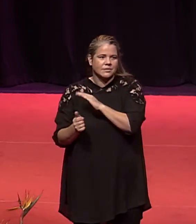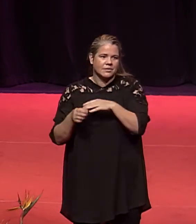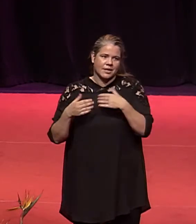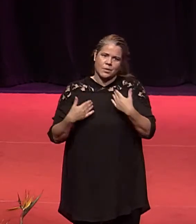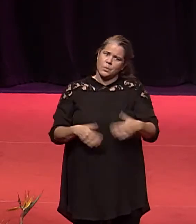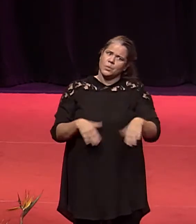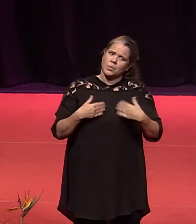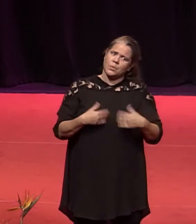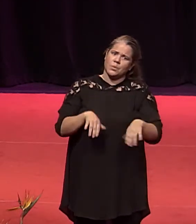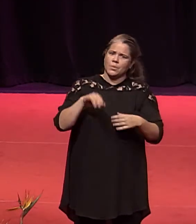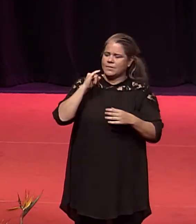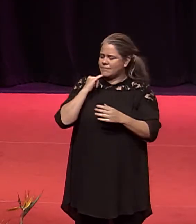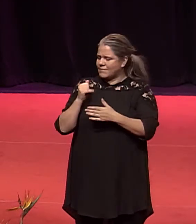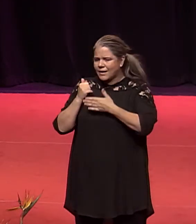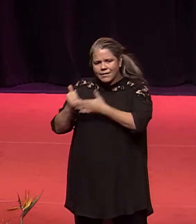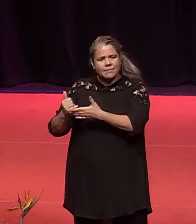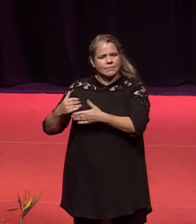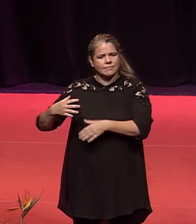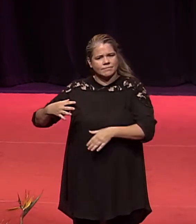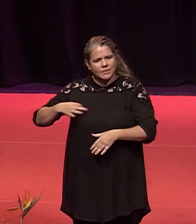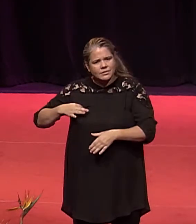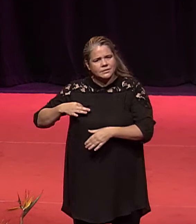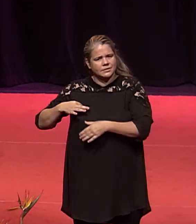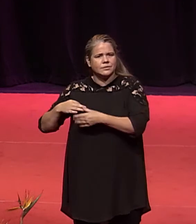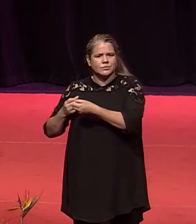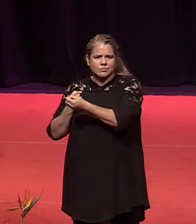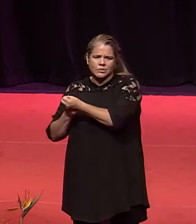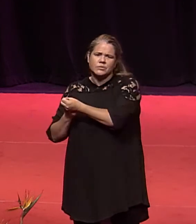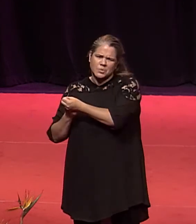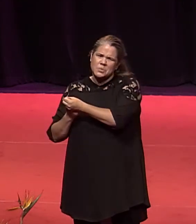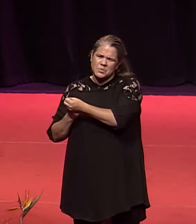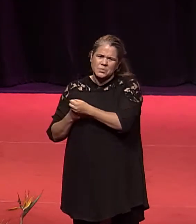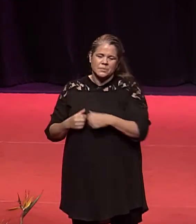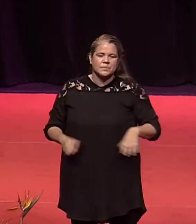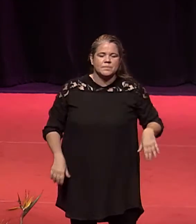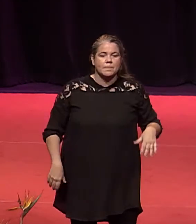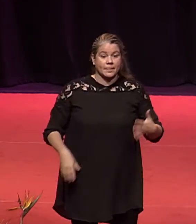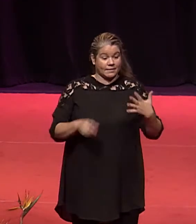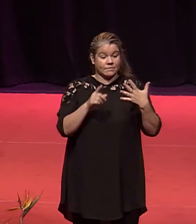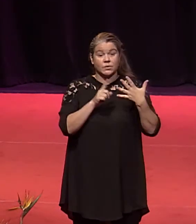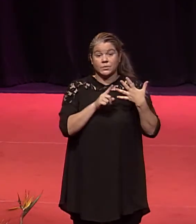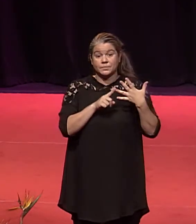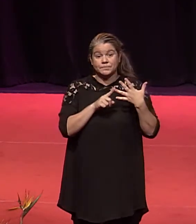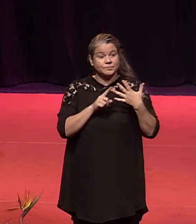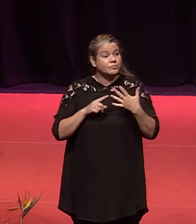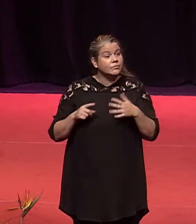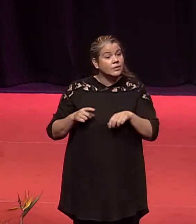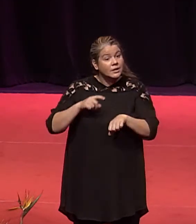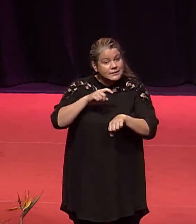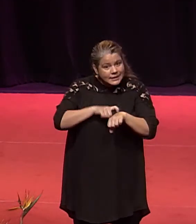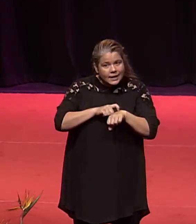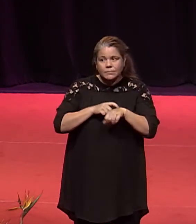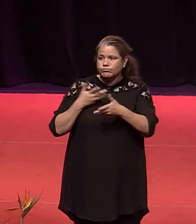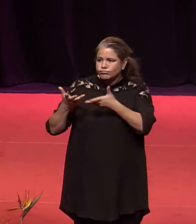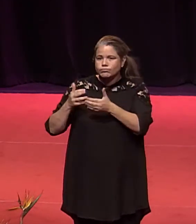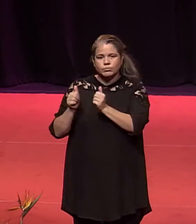you give them away. Well, speaking of time, and number 4, spend time with those you